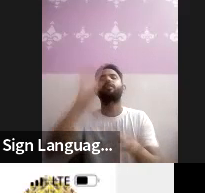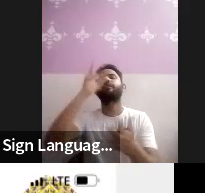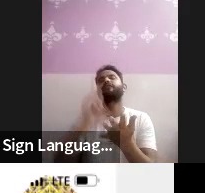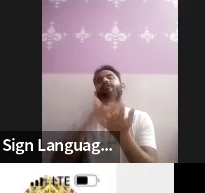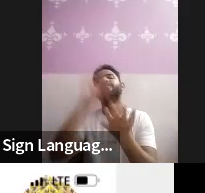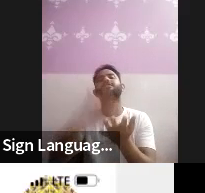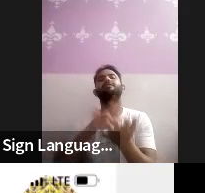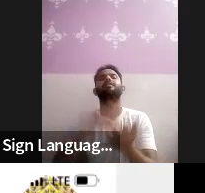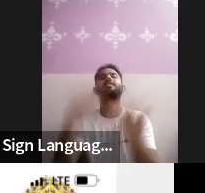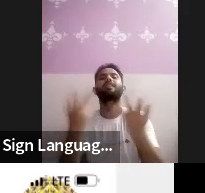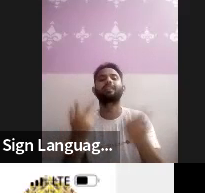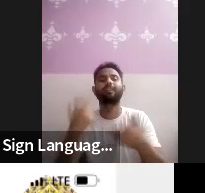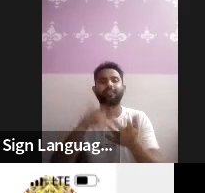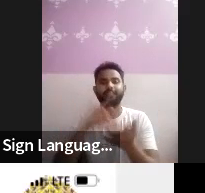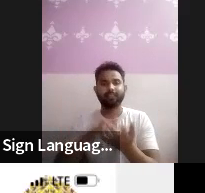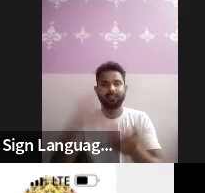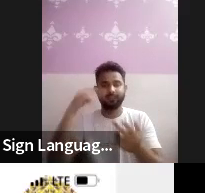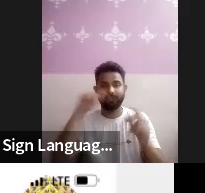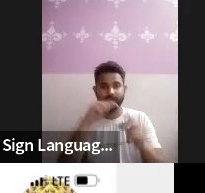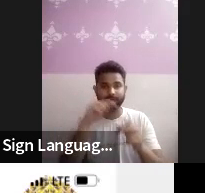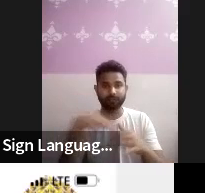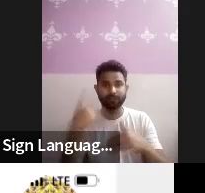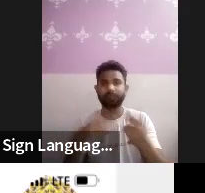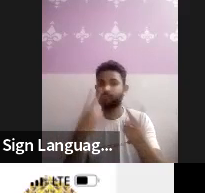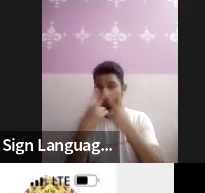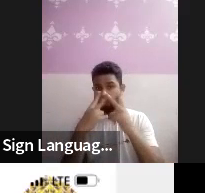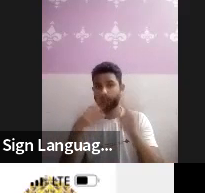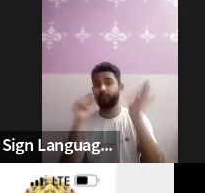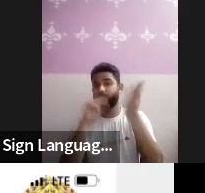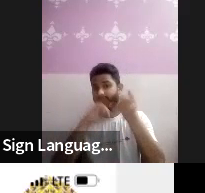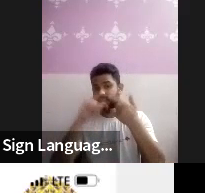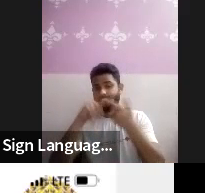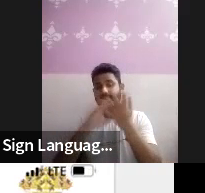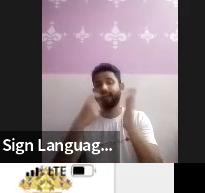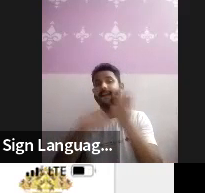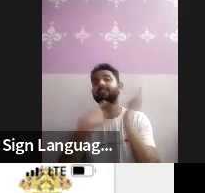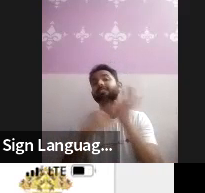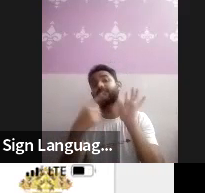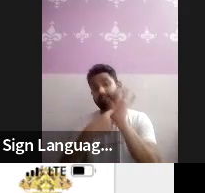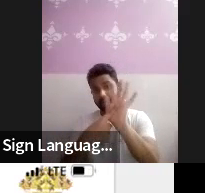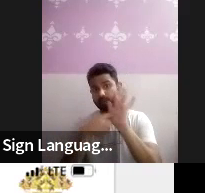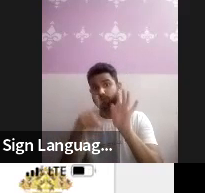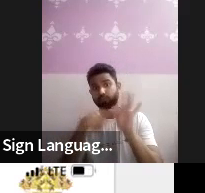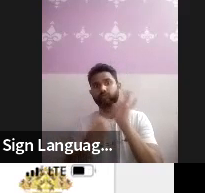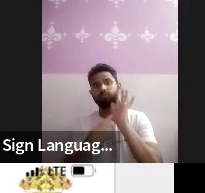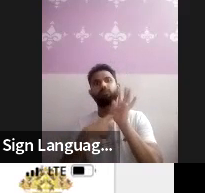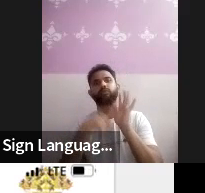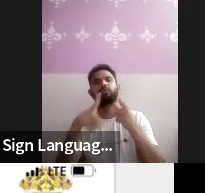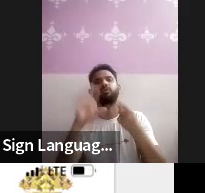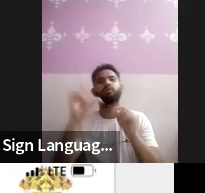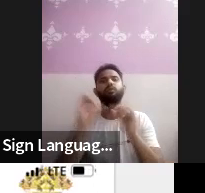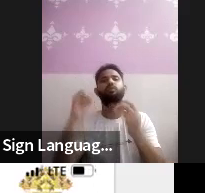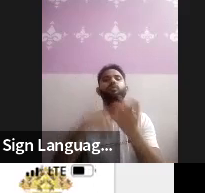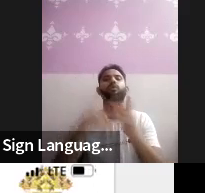you are there, and it's better to do the complaint at the location. Otherwise, you'll have to use the map. And again, there's